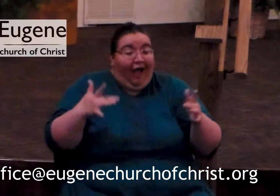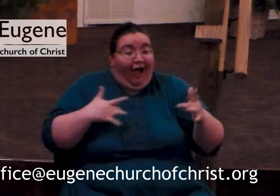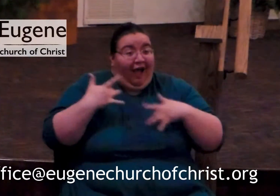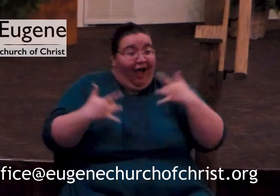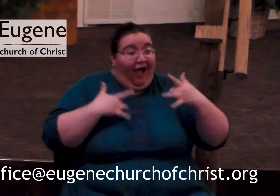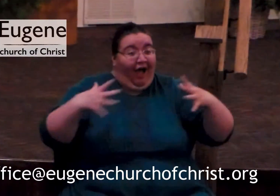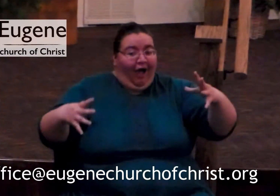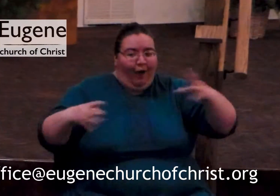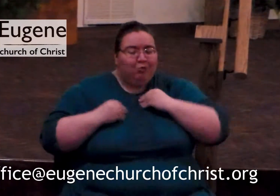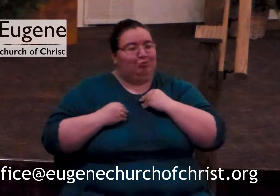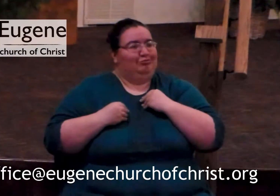people described in this way.